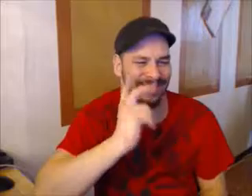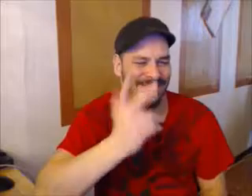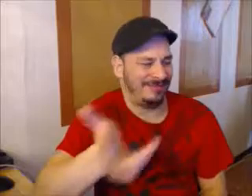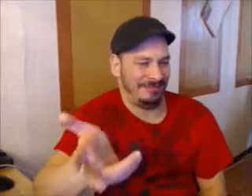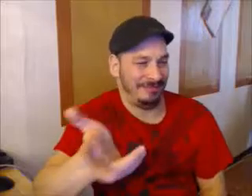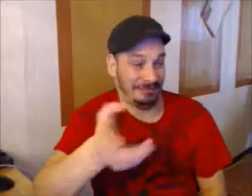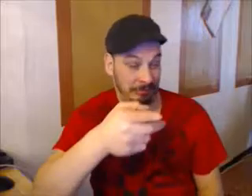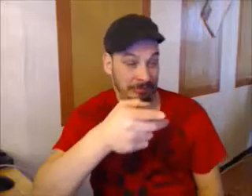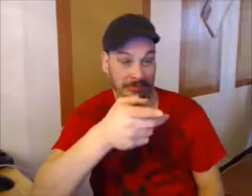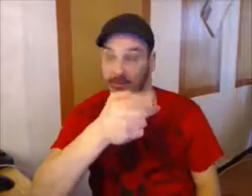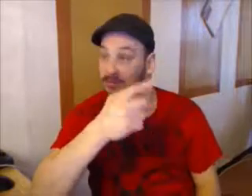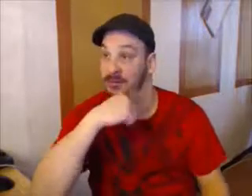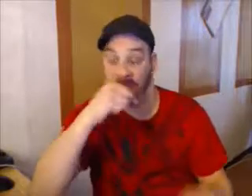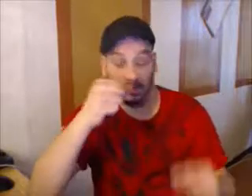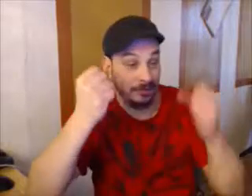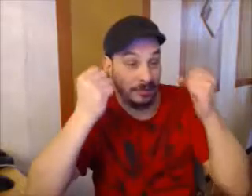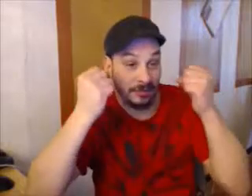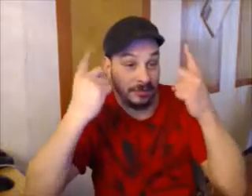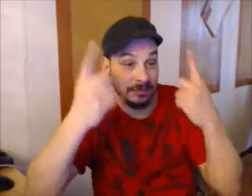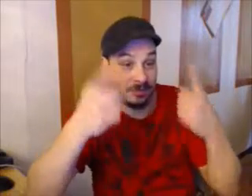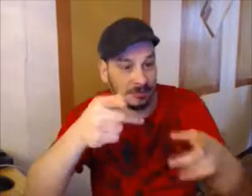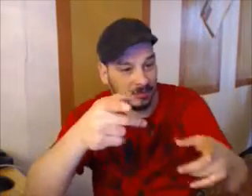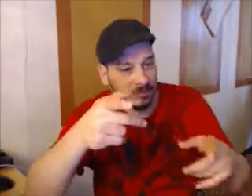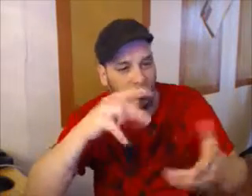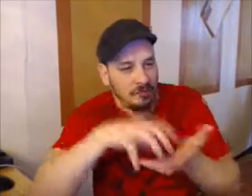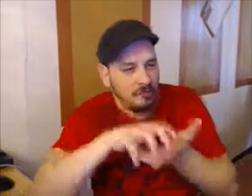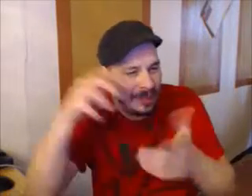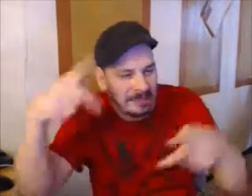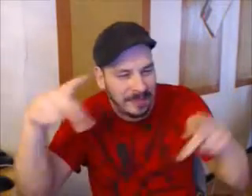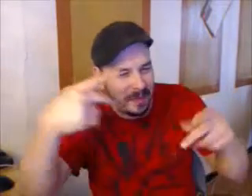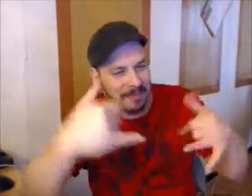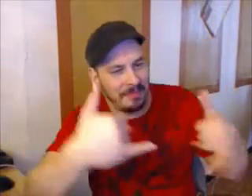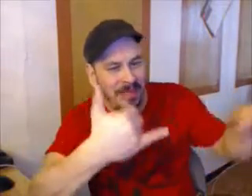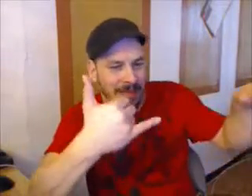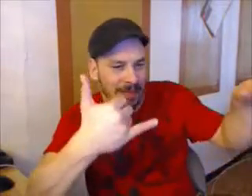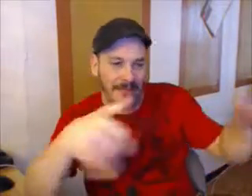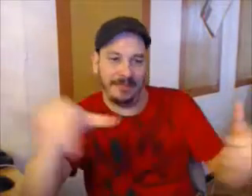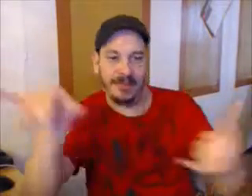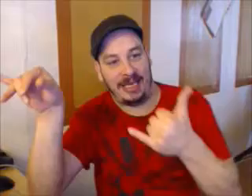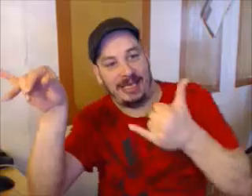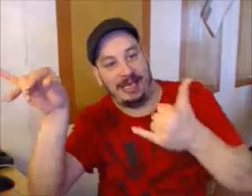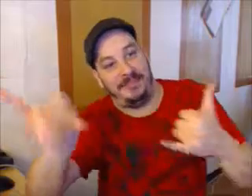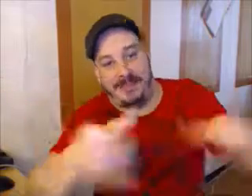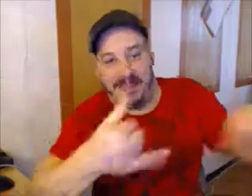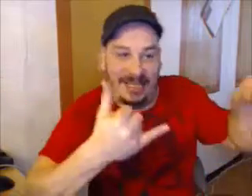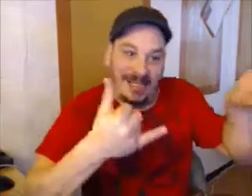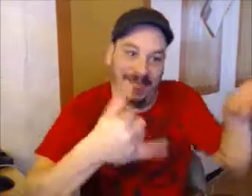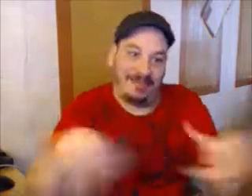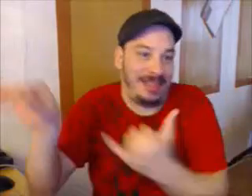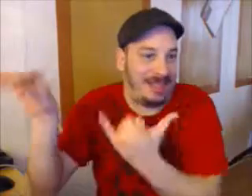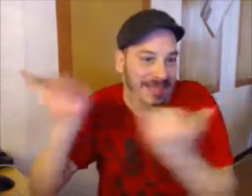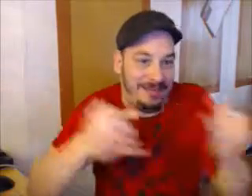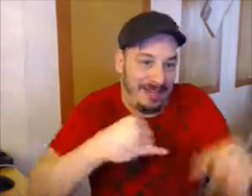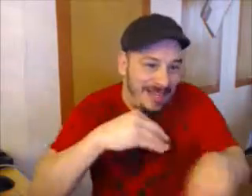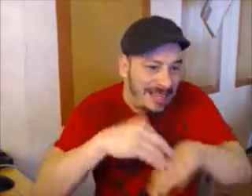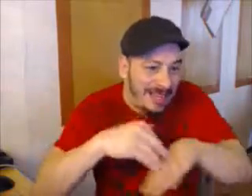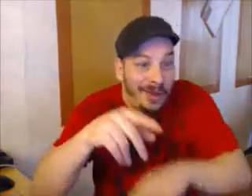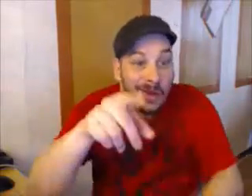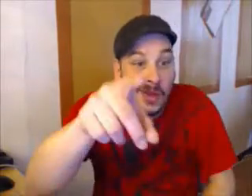What? It doesn't have an antihistamine. Oh, really? Alka-Seltzer Plus Golden Cough fights your worst cold symptoms, plus has a fast-acting antihistamine to